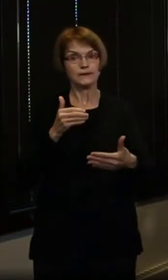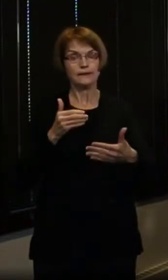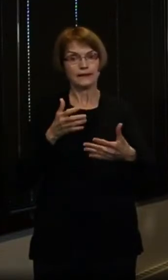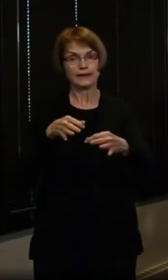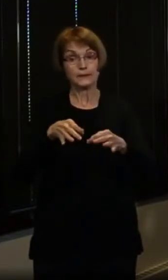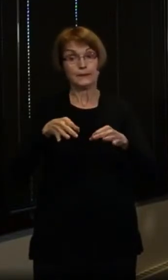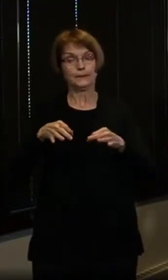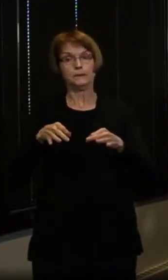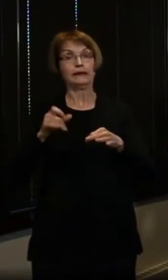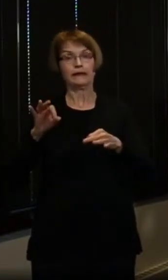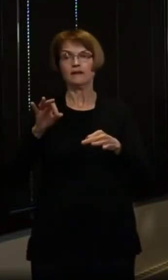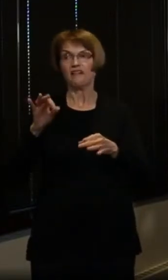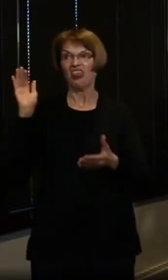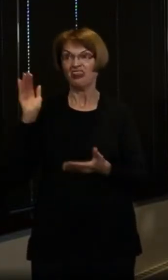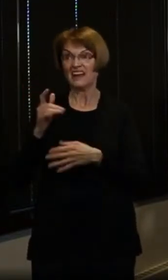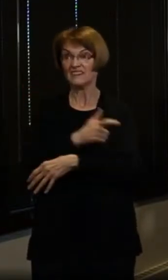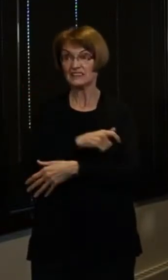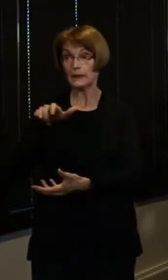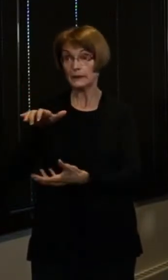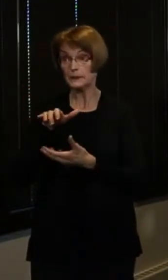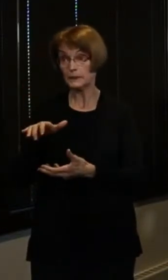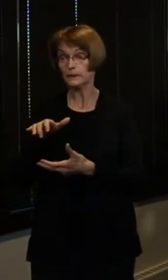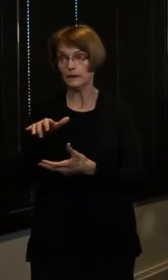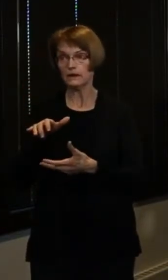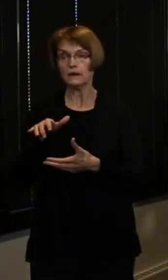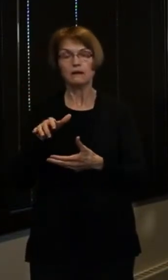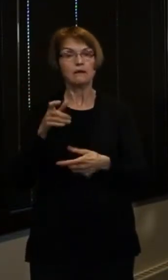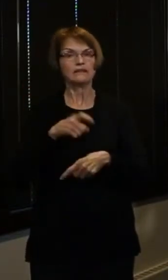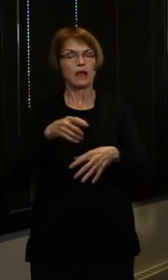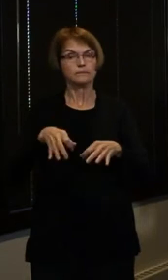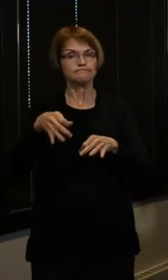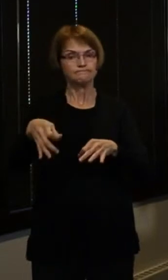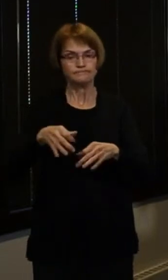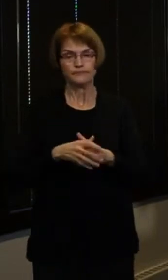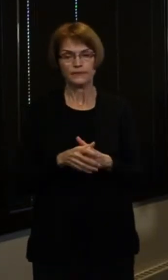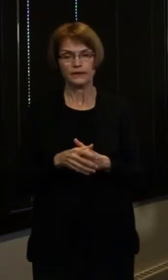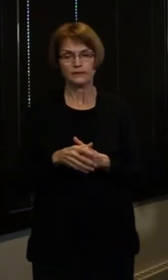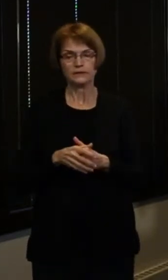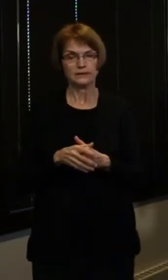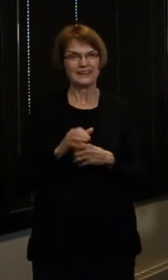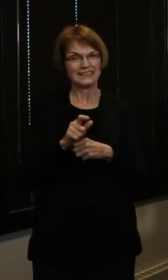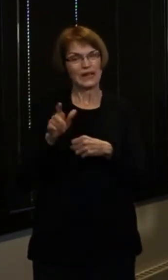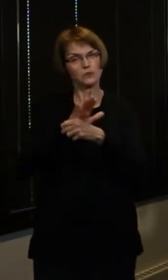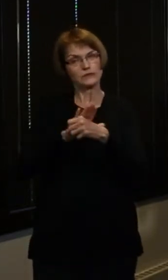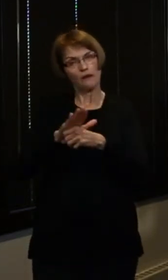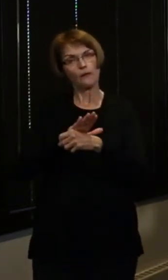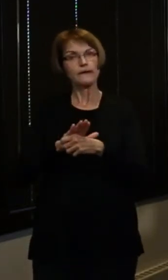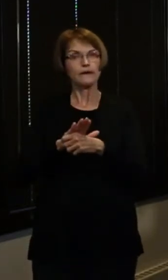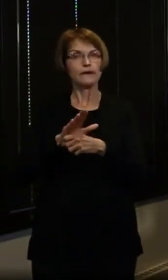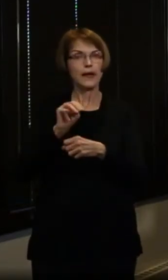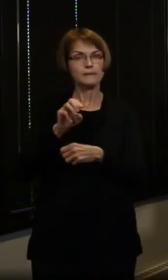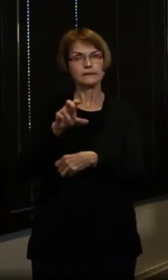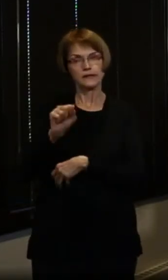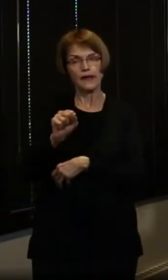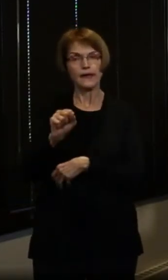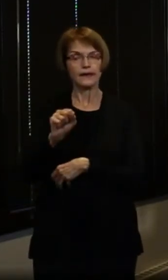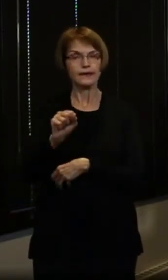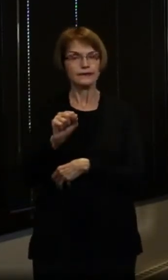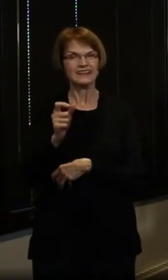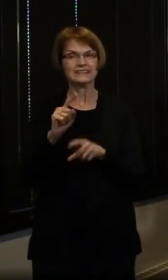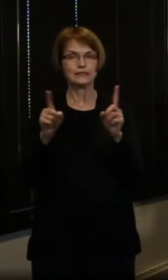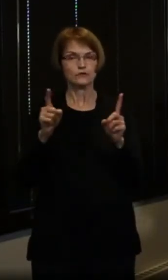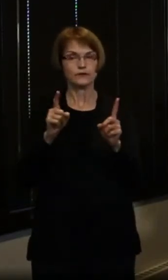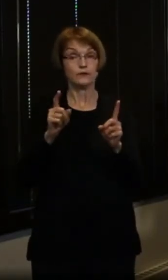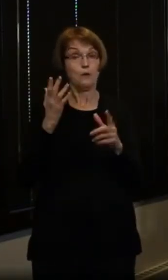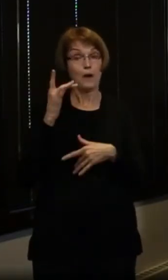of vaccination in our St. Louis MSA, it's a little bit different than Region C, and the reason for that is Illinois is a little bit